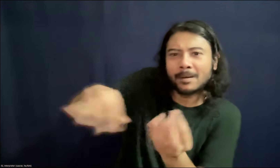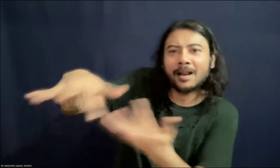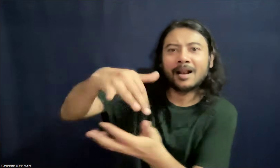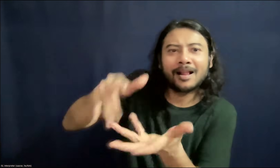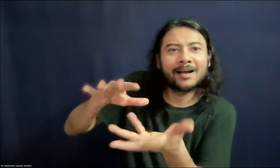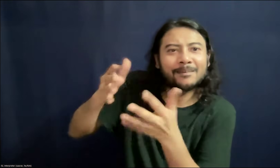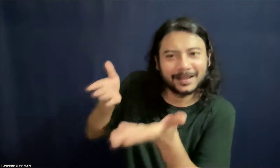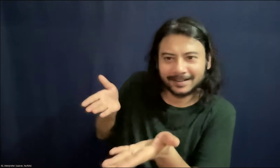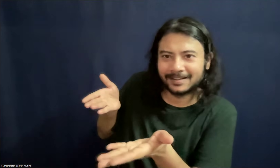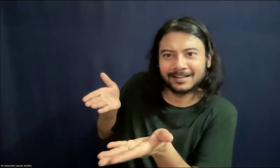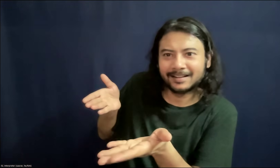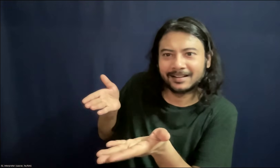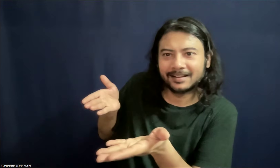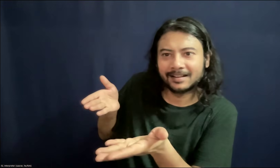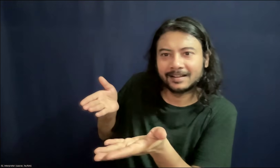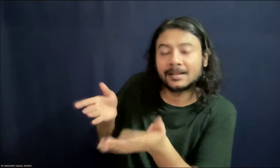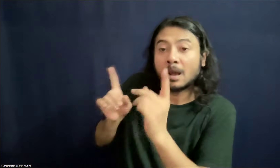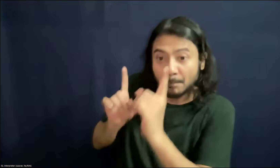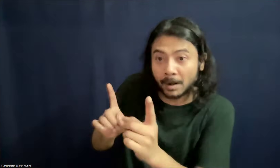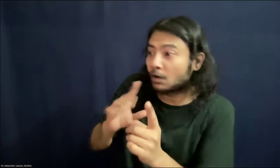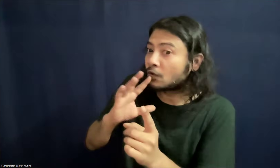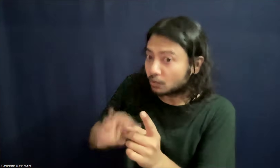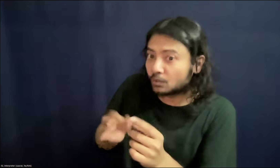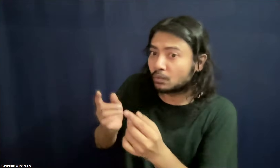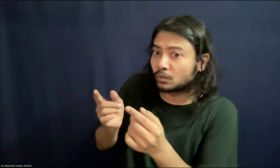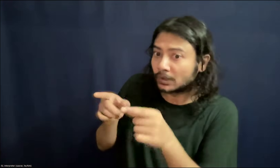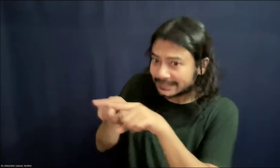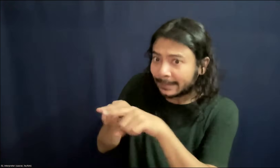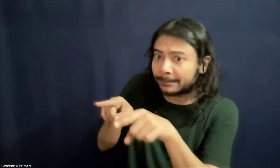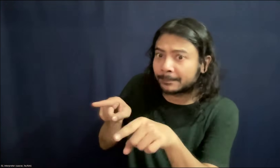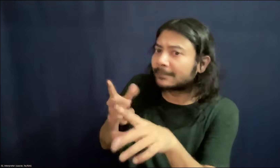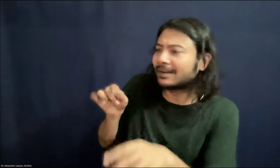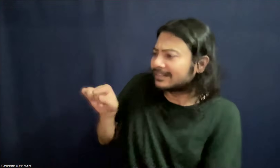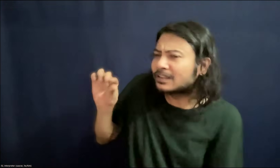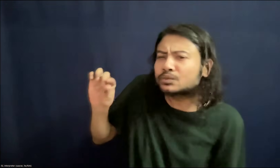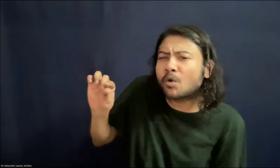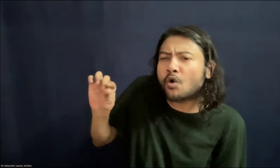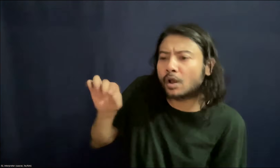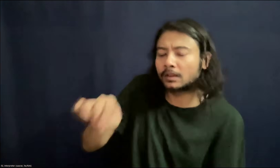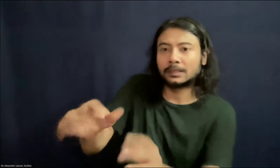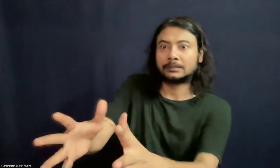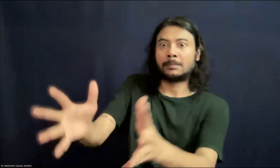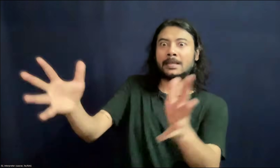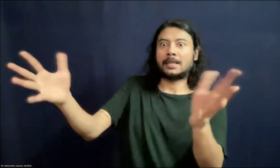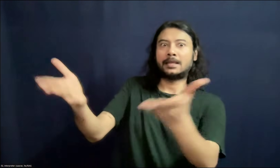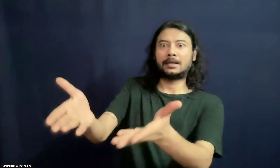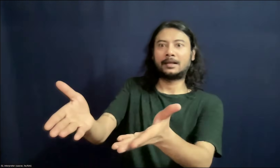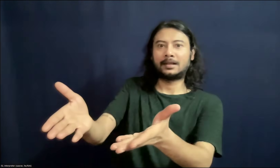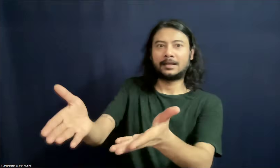But can they be same? The quantity is different. They can never be same.